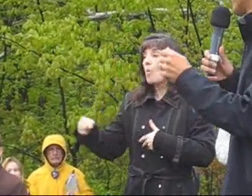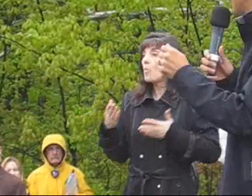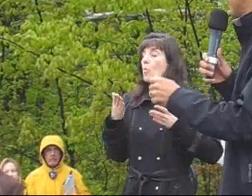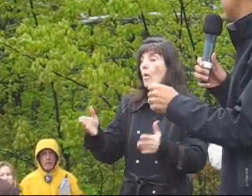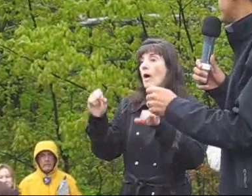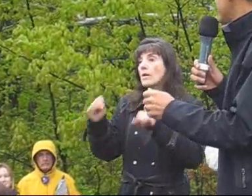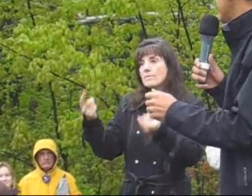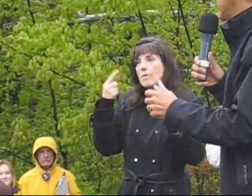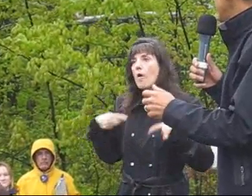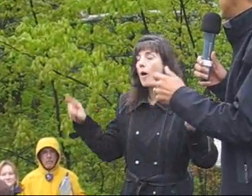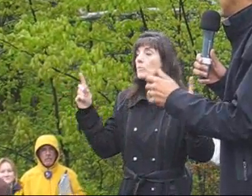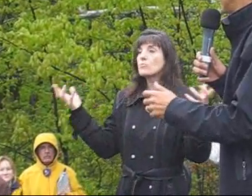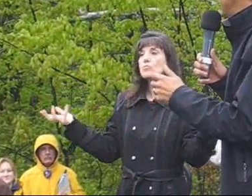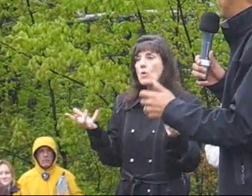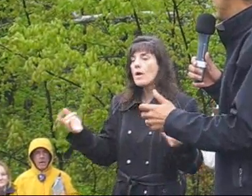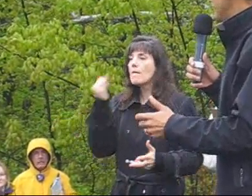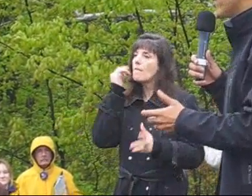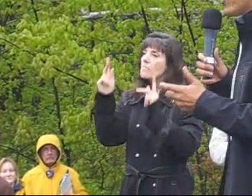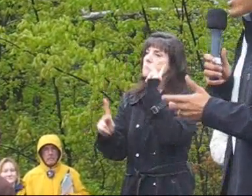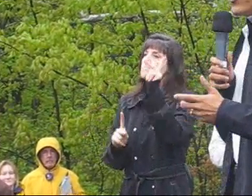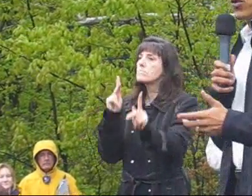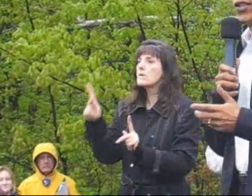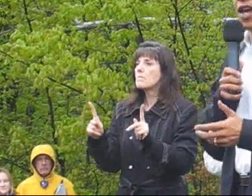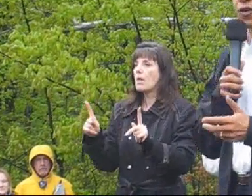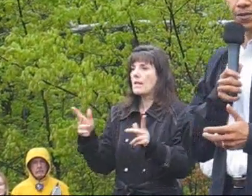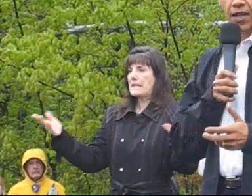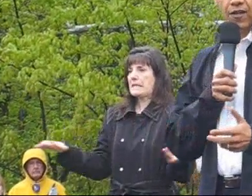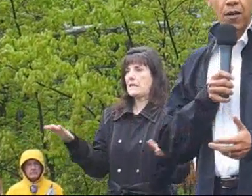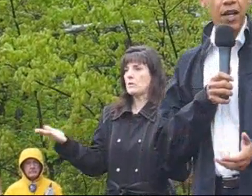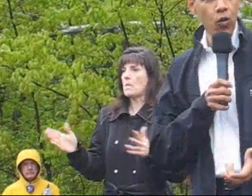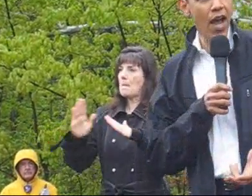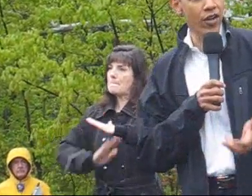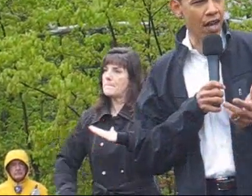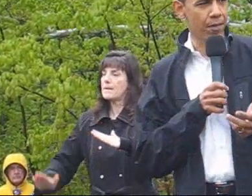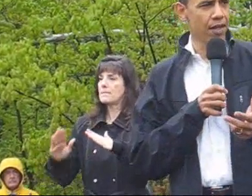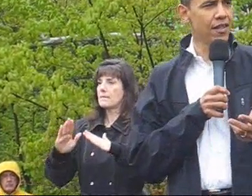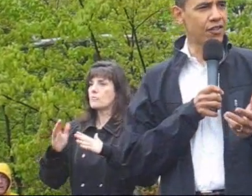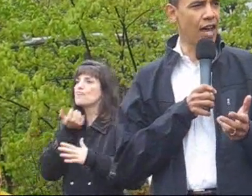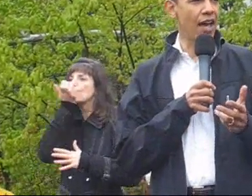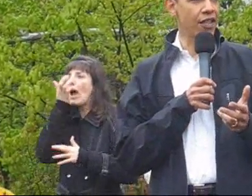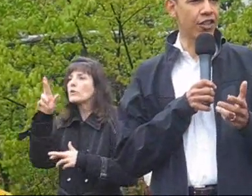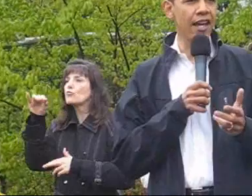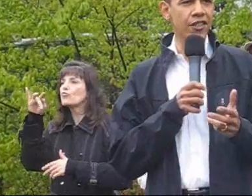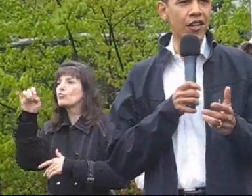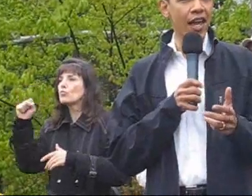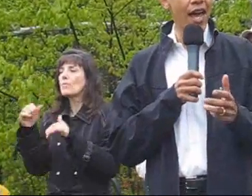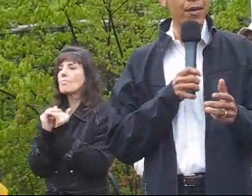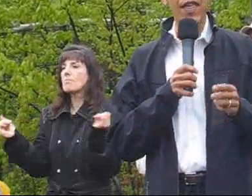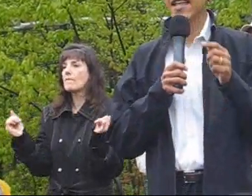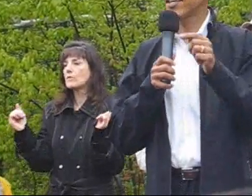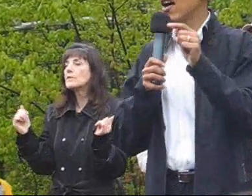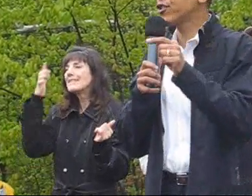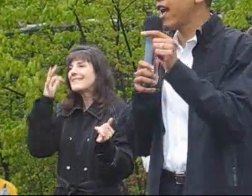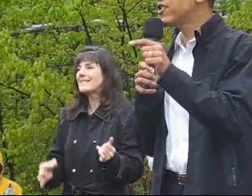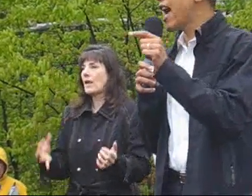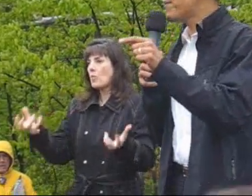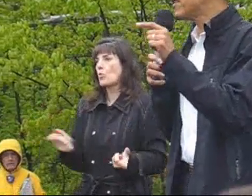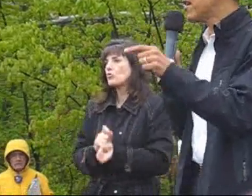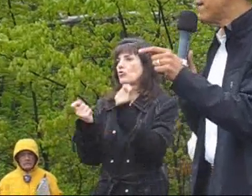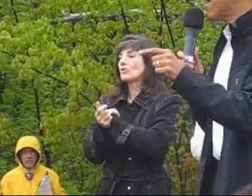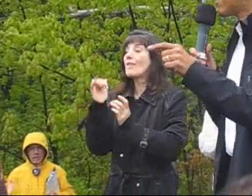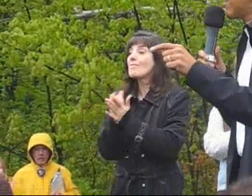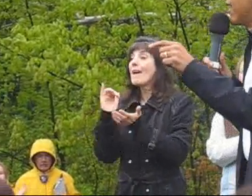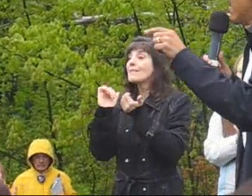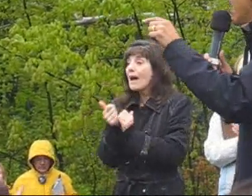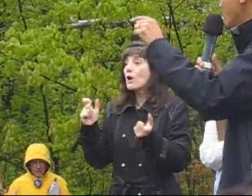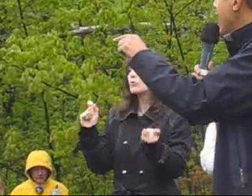way we're going to accomplish it is if people at the grassroots level, from the ground up, decide that change is going to happen. That's how change happens